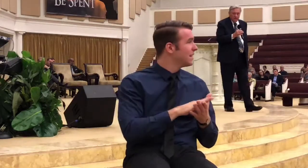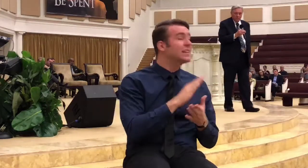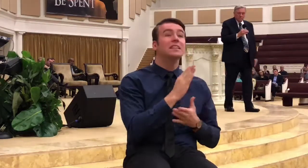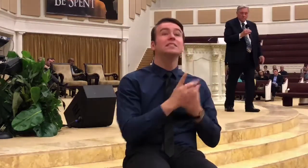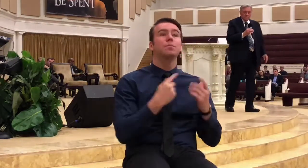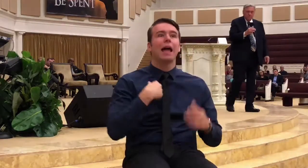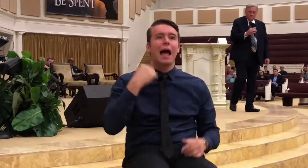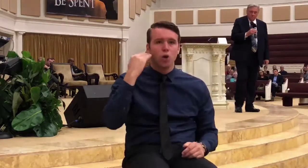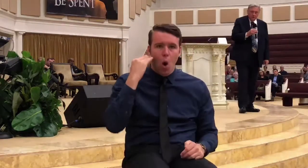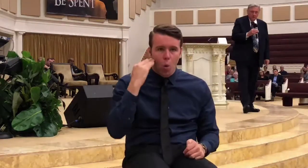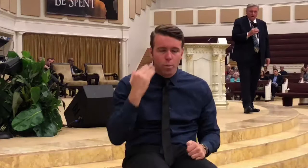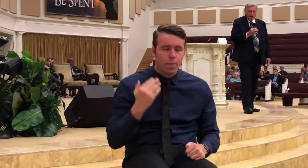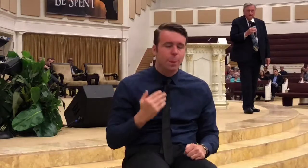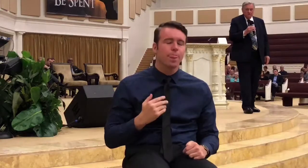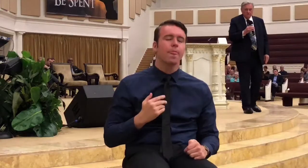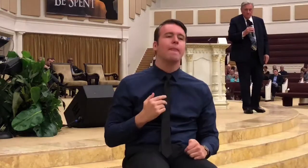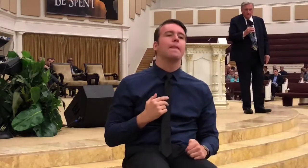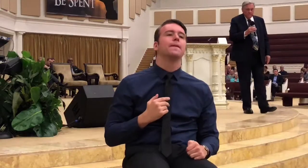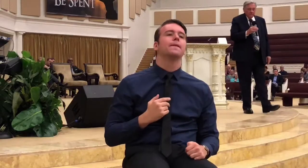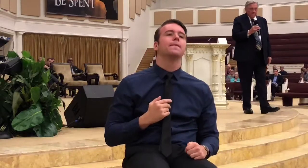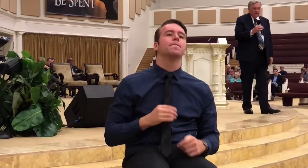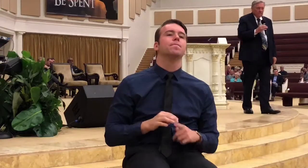somebody I know. All right?